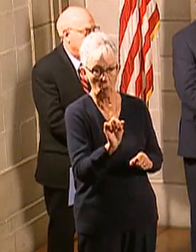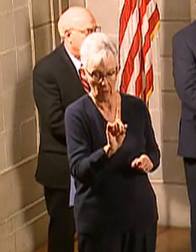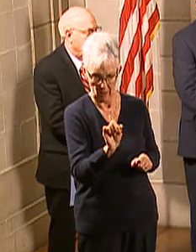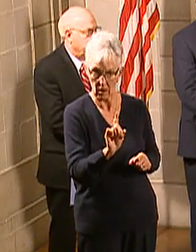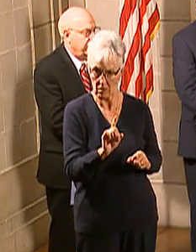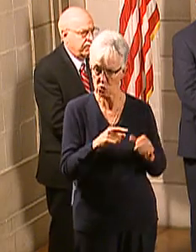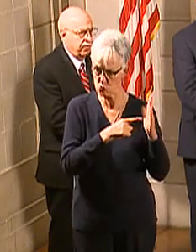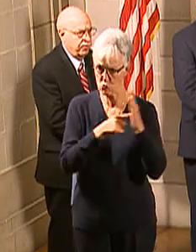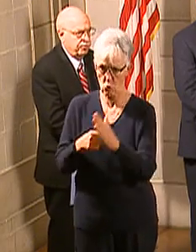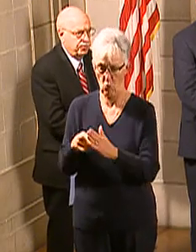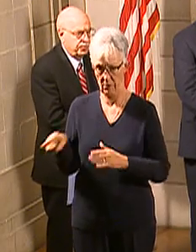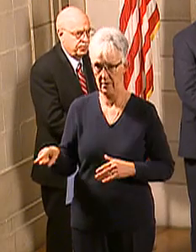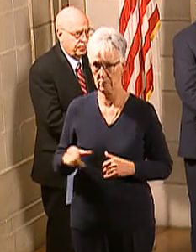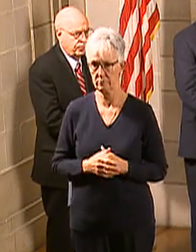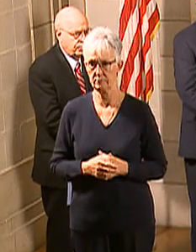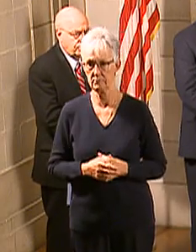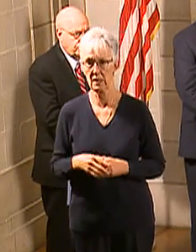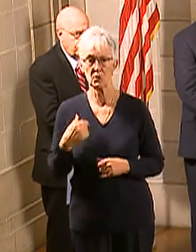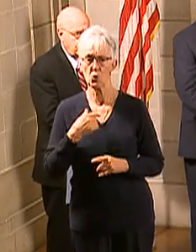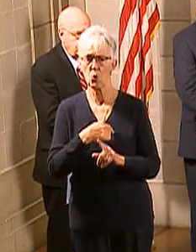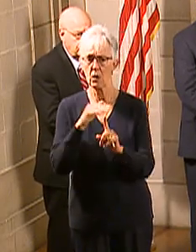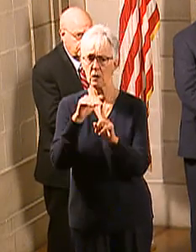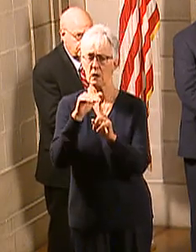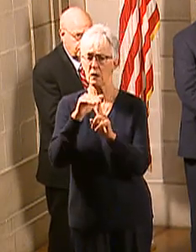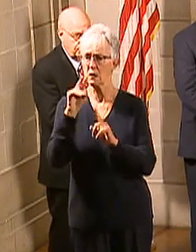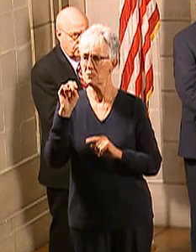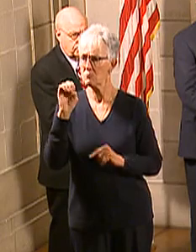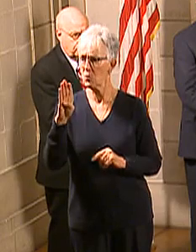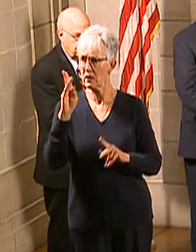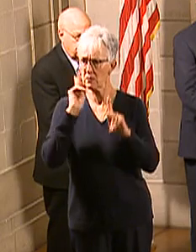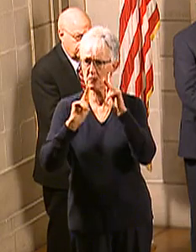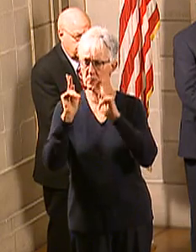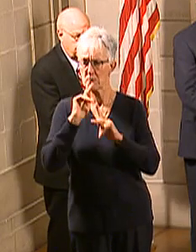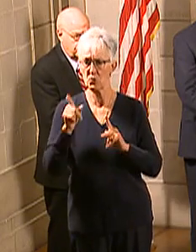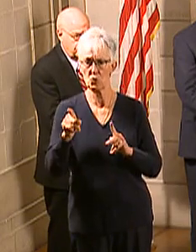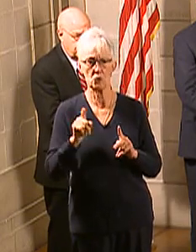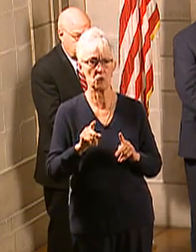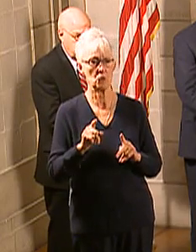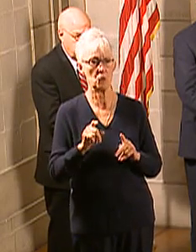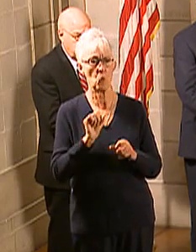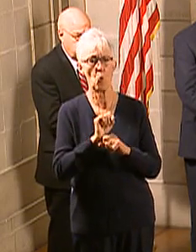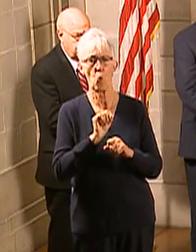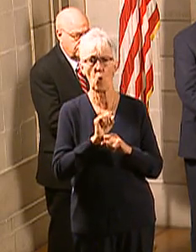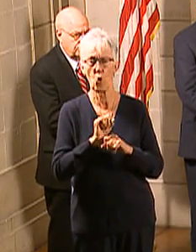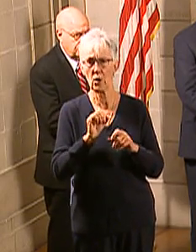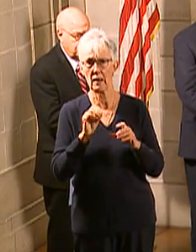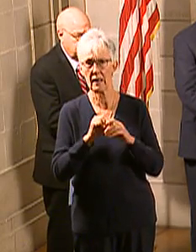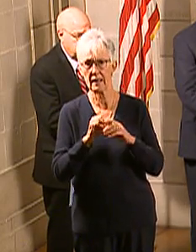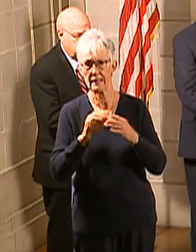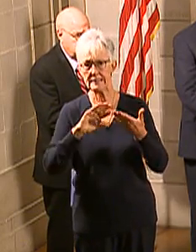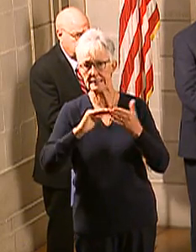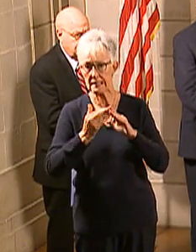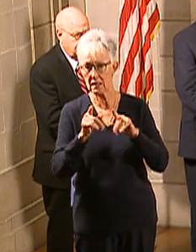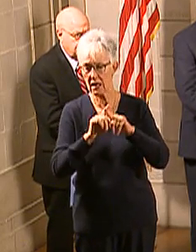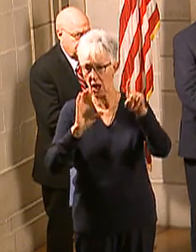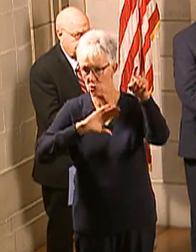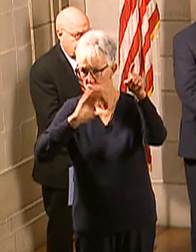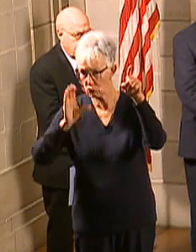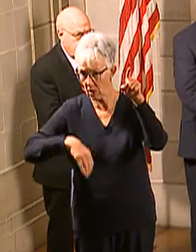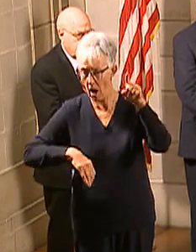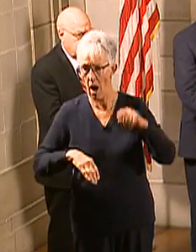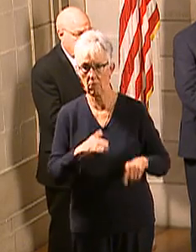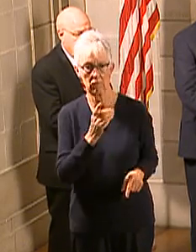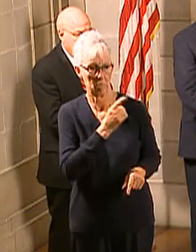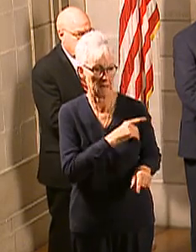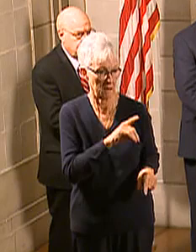help remind Nebraskans who are maybe living in some of those bigger metropolitan areas like, you know, Chicago or Denver or Minneapolis or